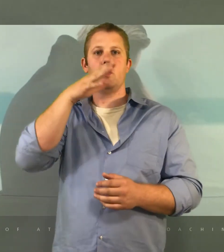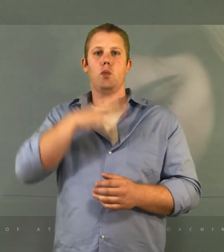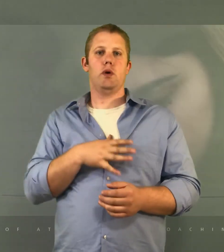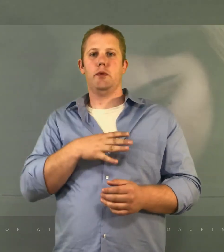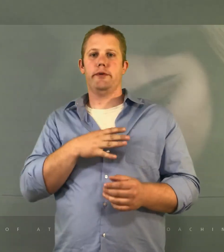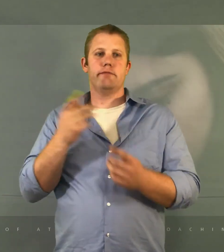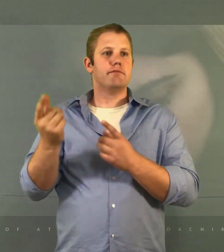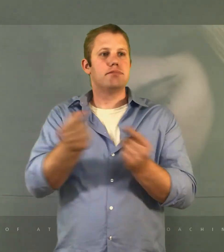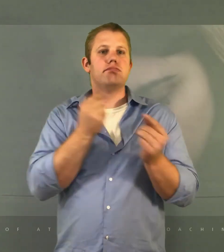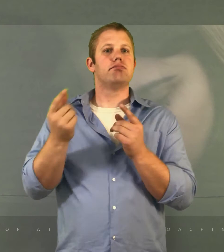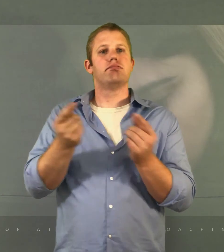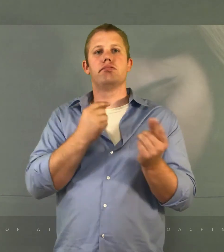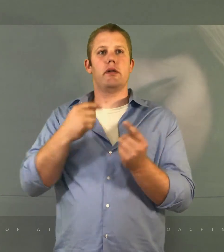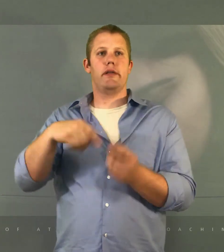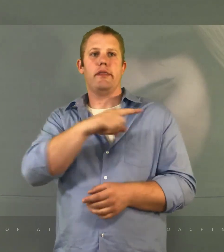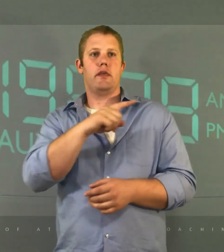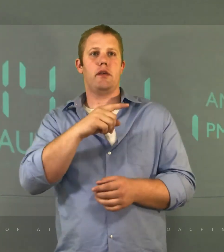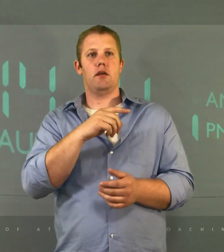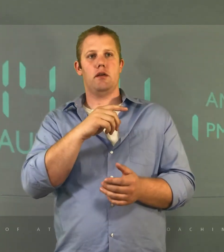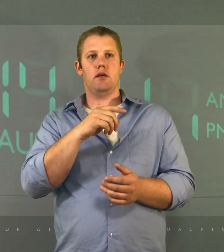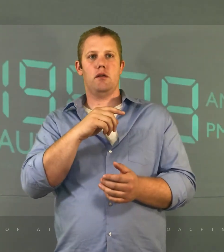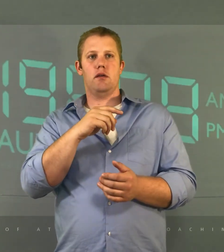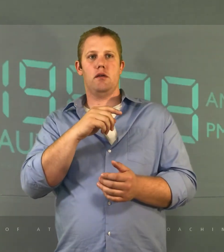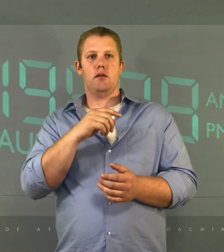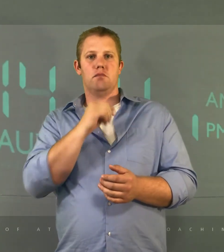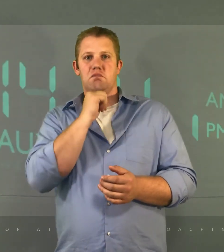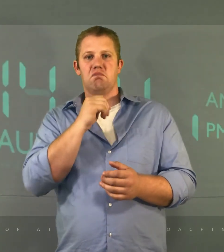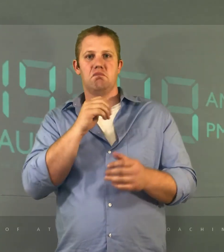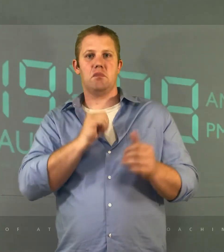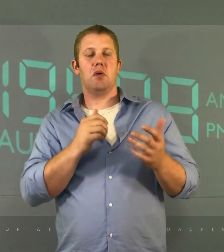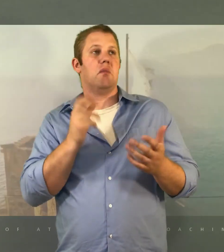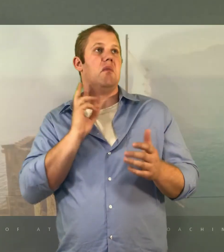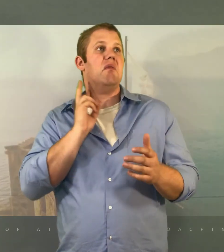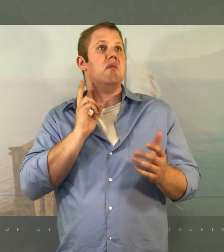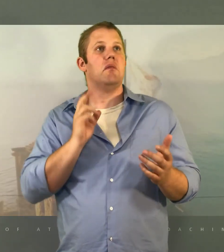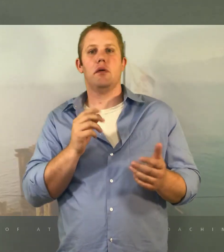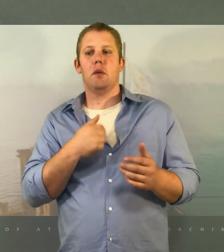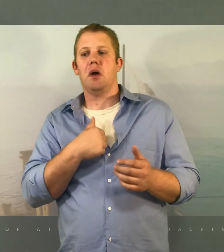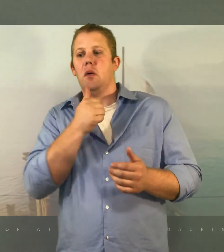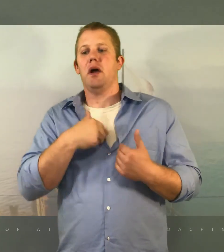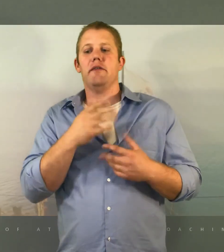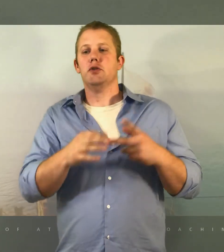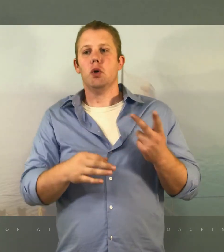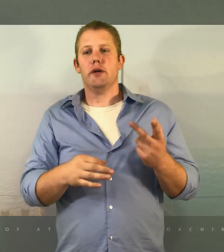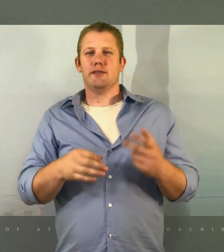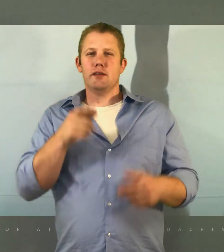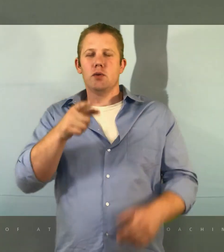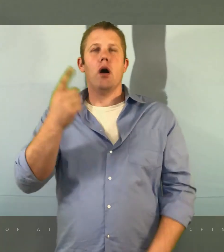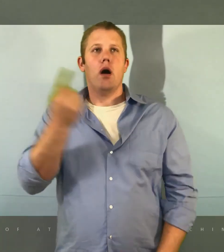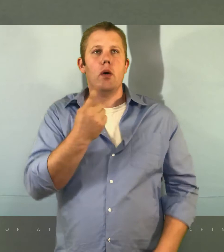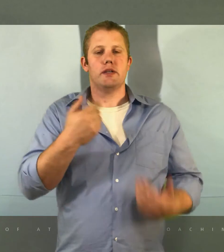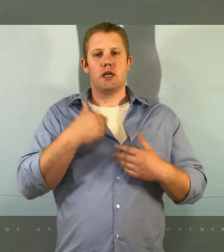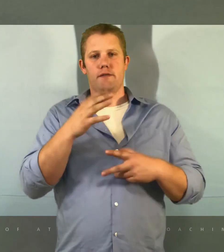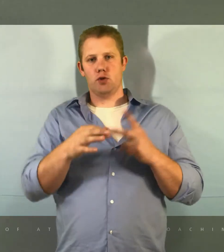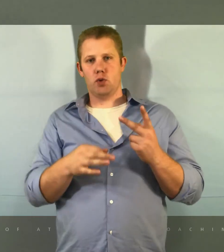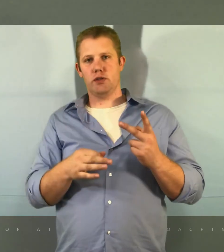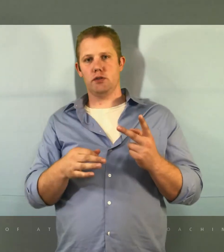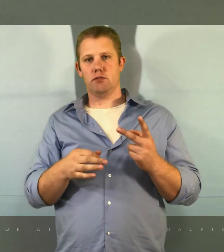men and grown-ass women running around acting as if they don't have a choice. You have a choice.